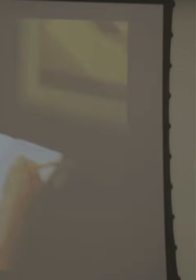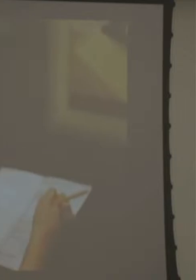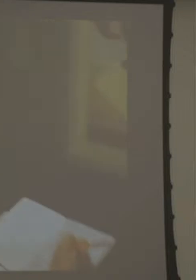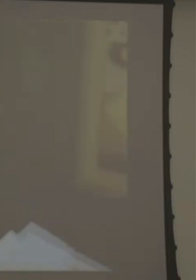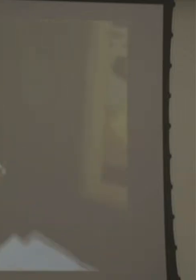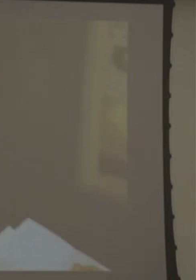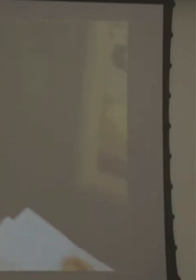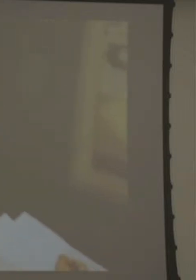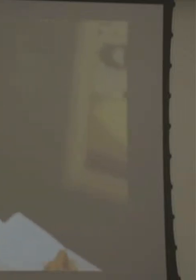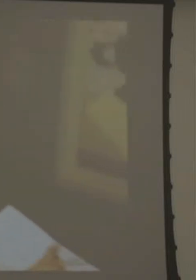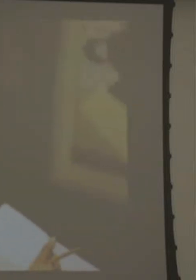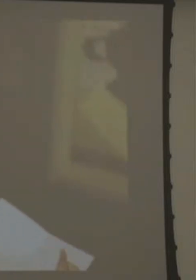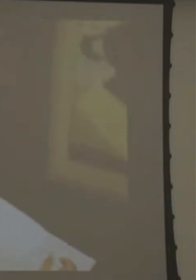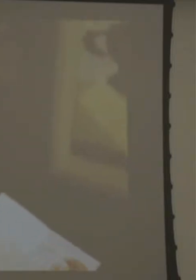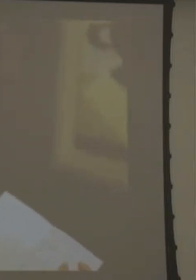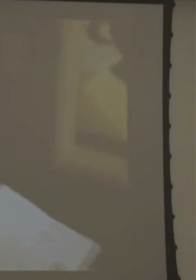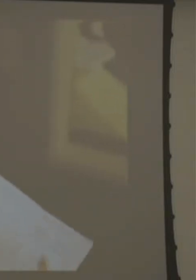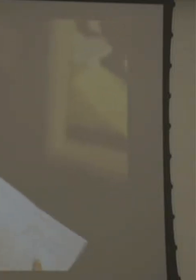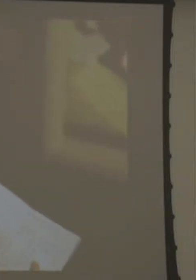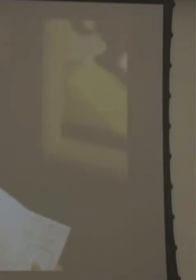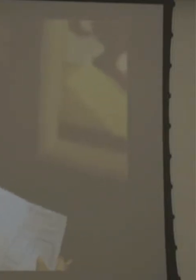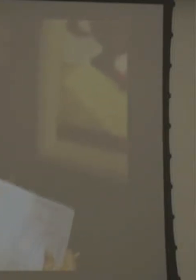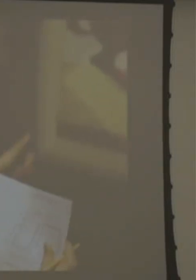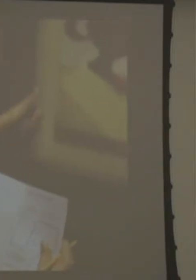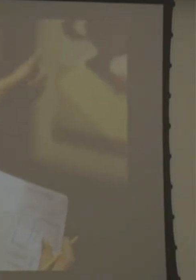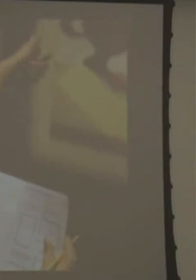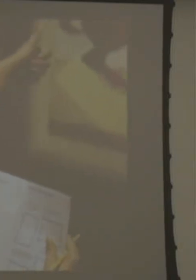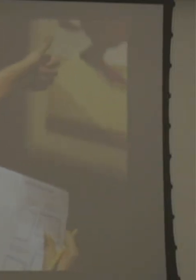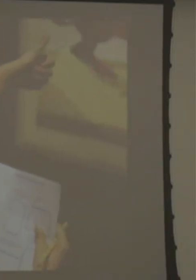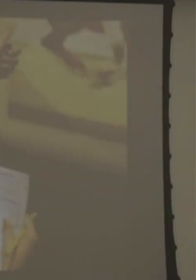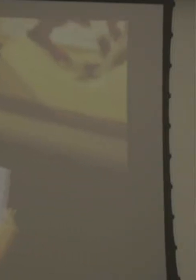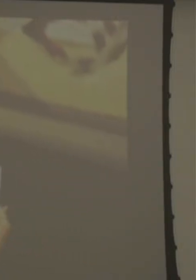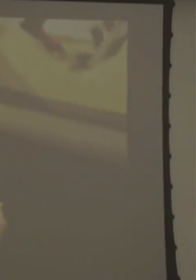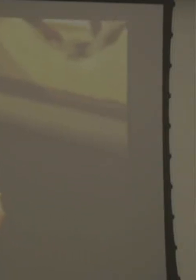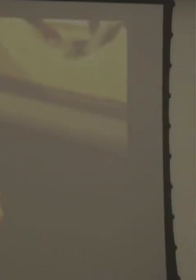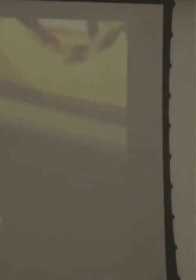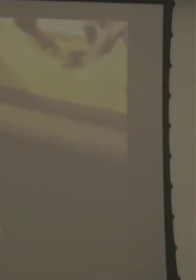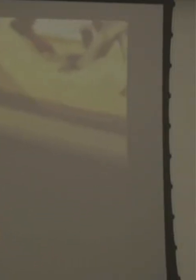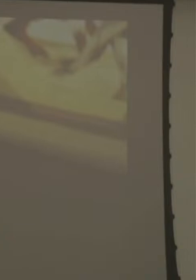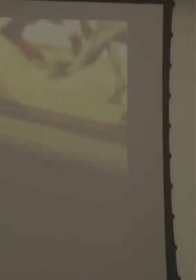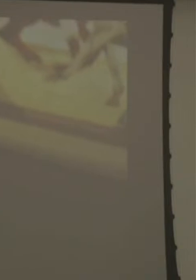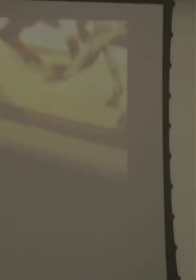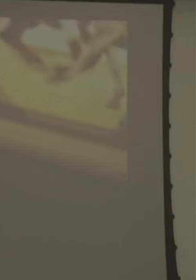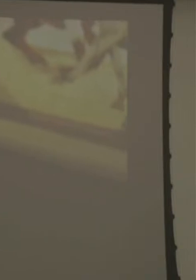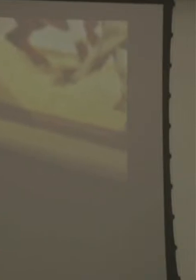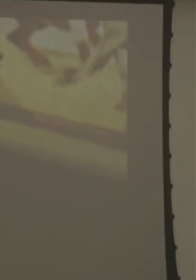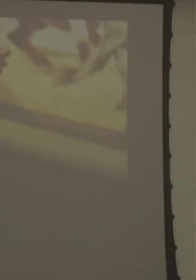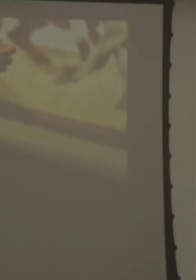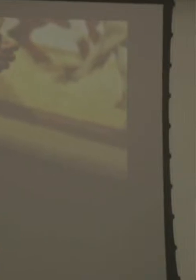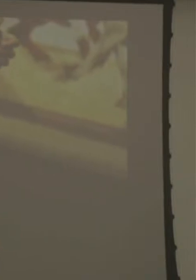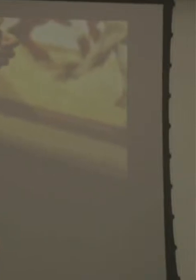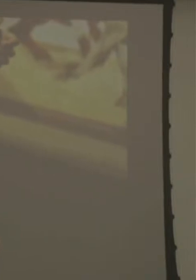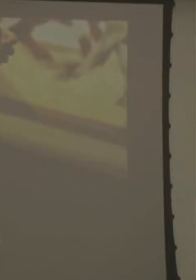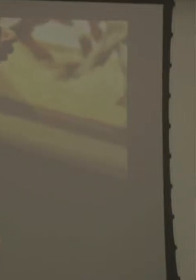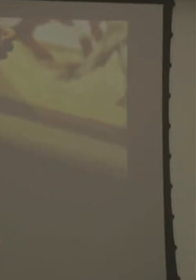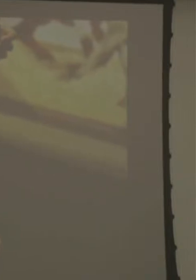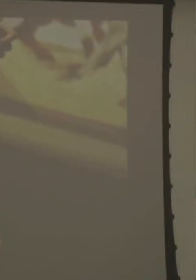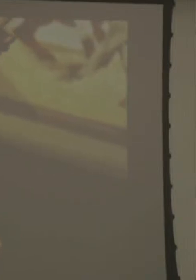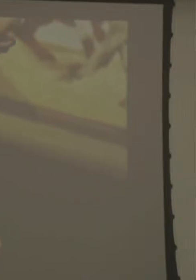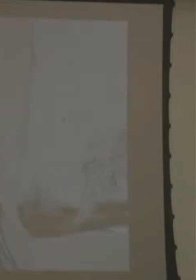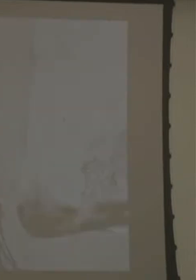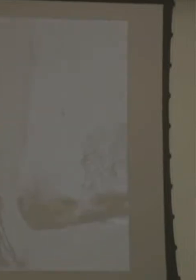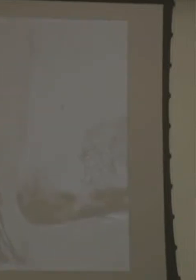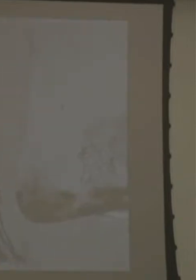especially for my instructors, Sean Losky and Tom Fink, who have watched me grow